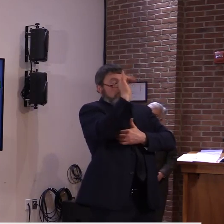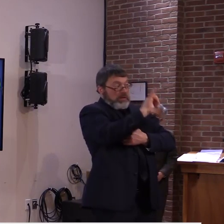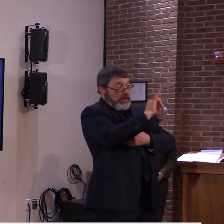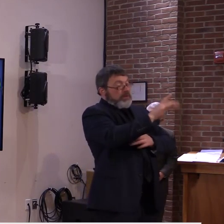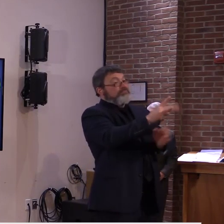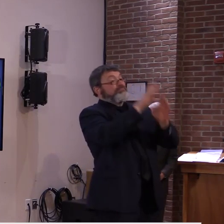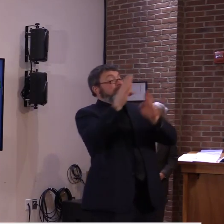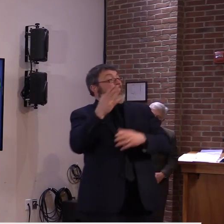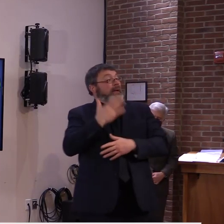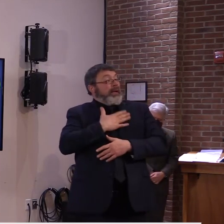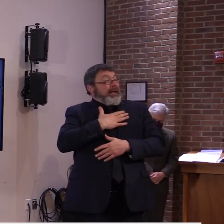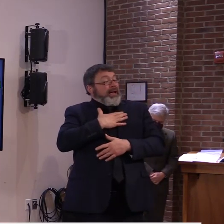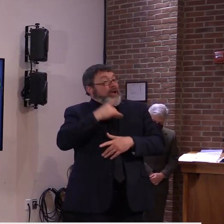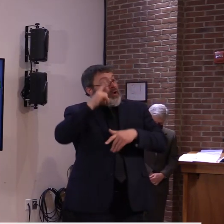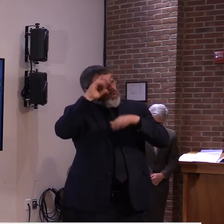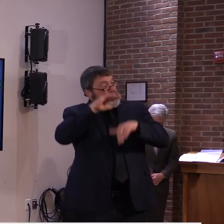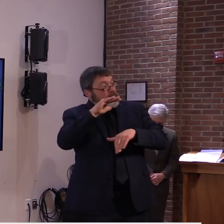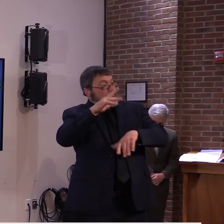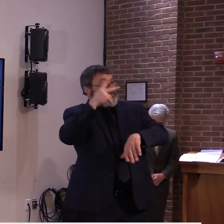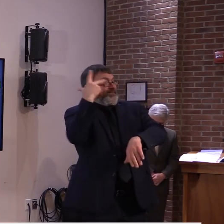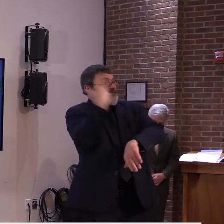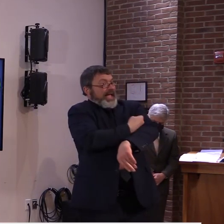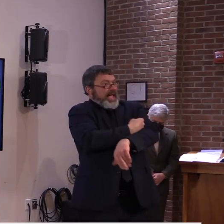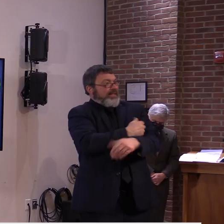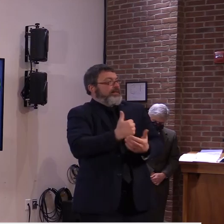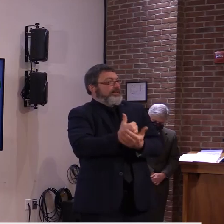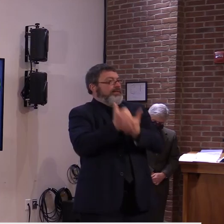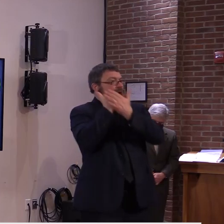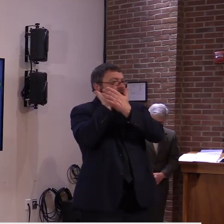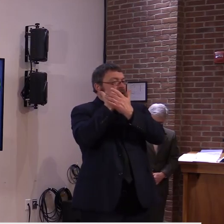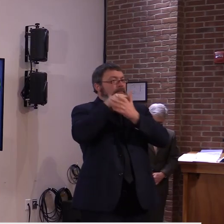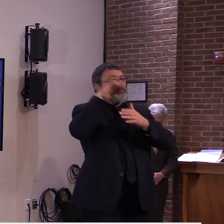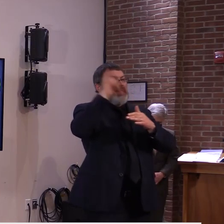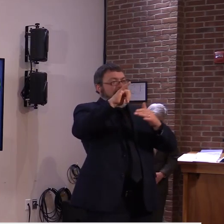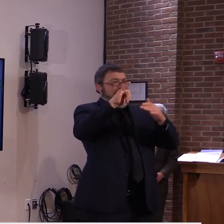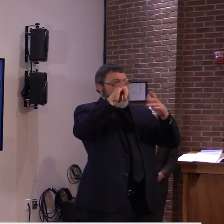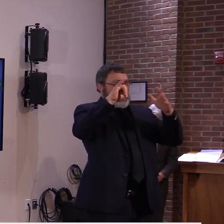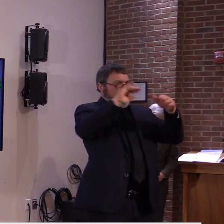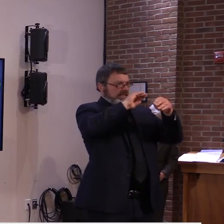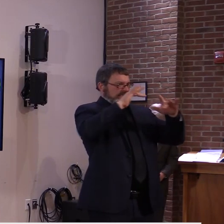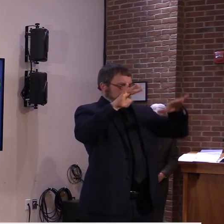safety operations. And I think hopefully at some point, I anticipate,